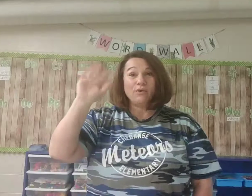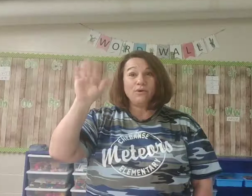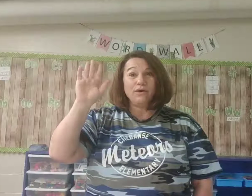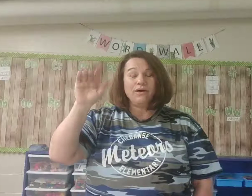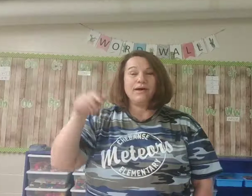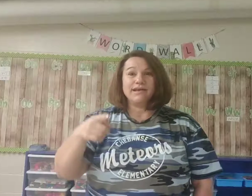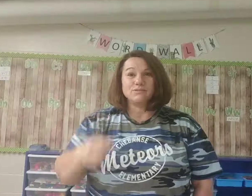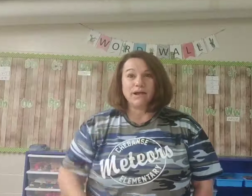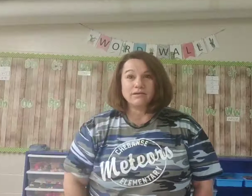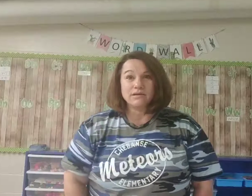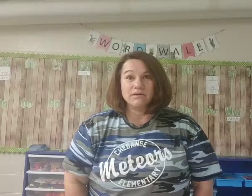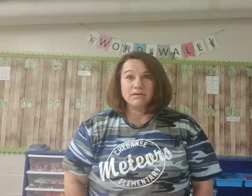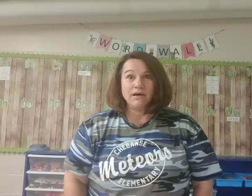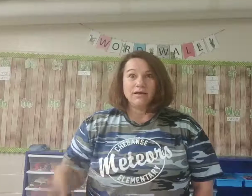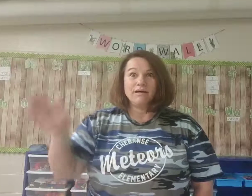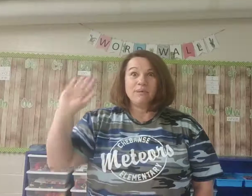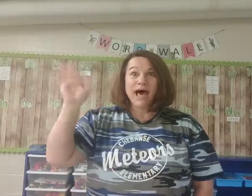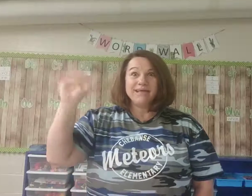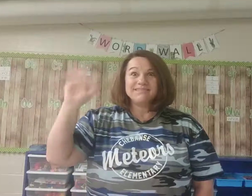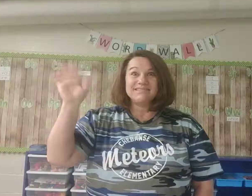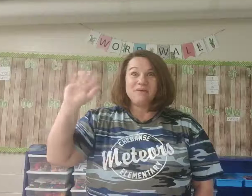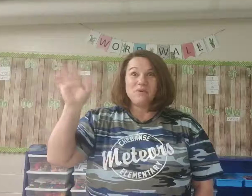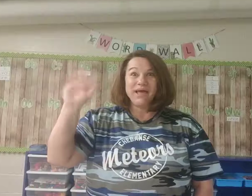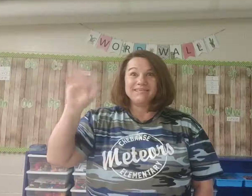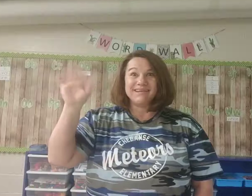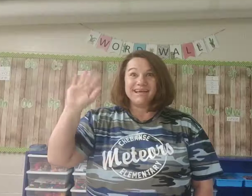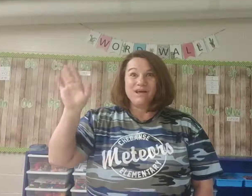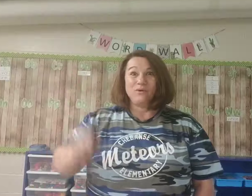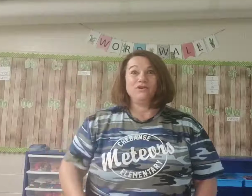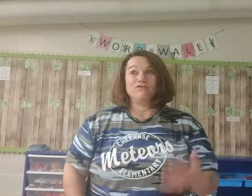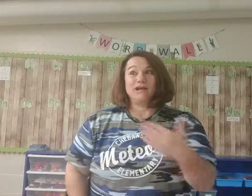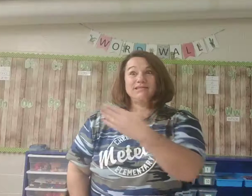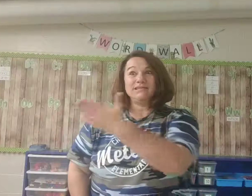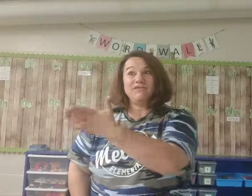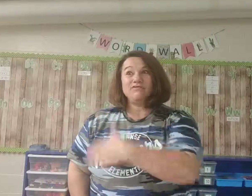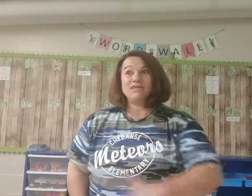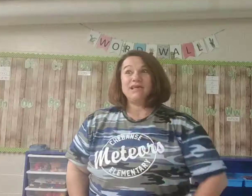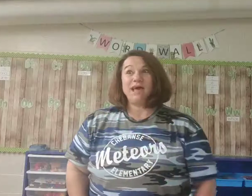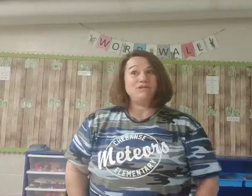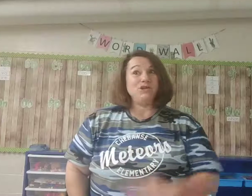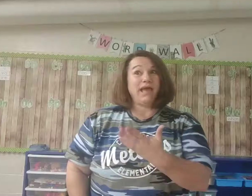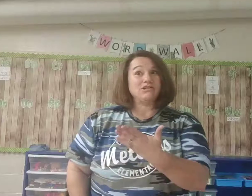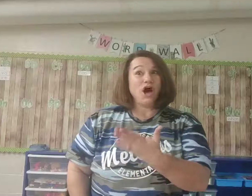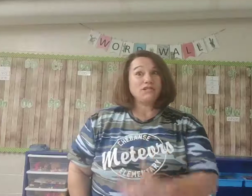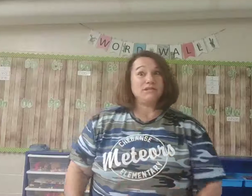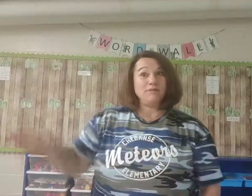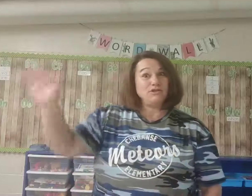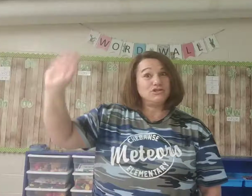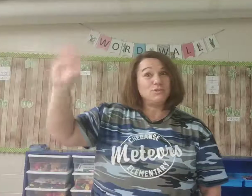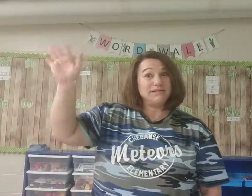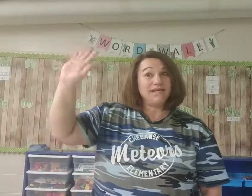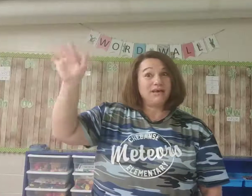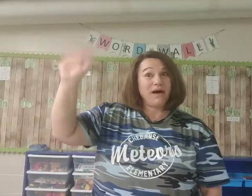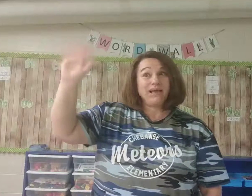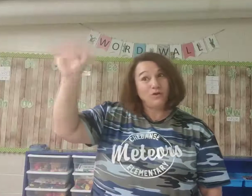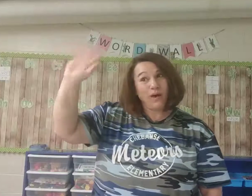hello, and guess what else? Goodbye is the same way, isn't it? When your friend is leaving for the day, but you can't talk to them and you just want to say goodbye, you